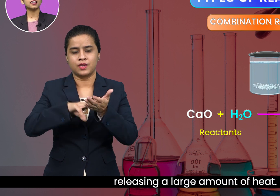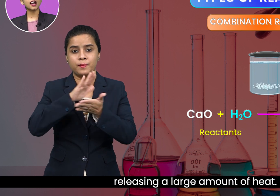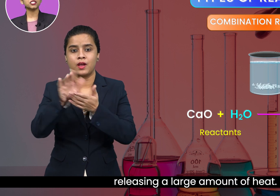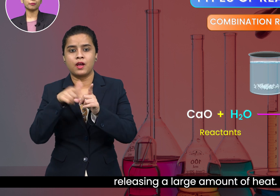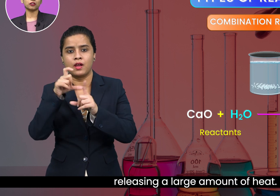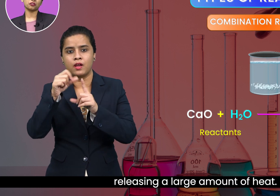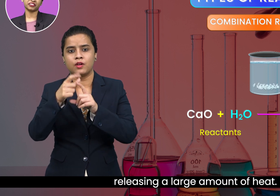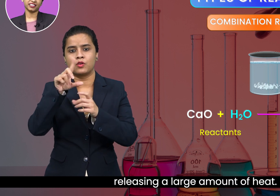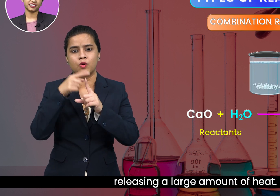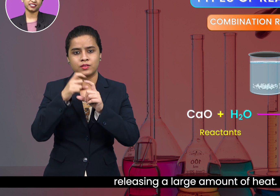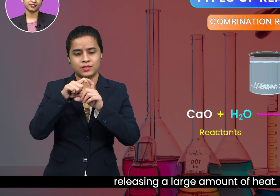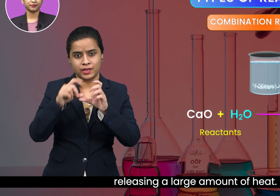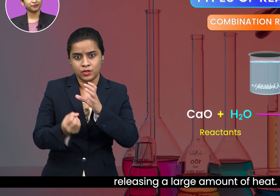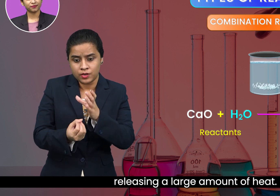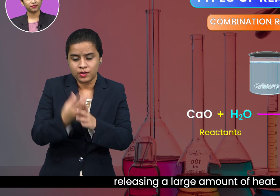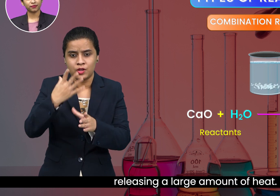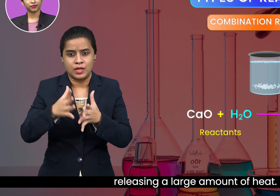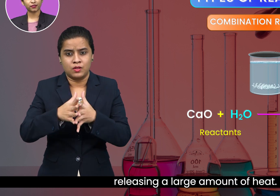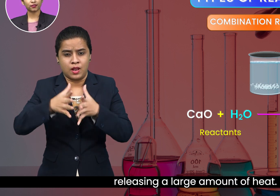releasing a large amount of heat.